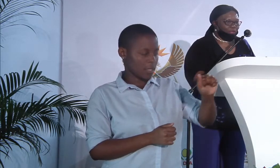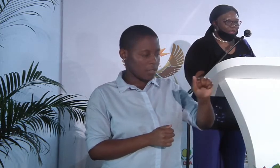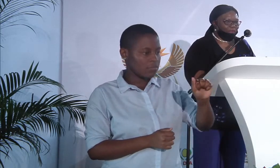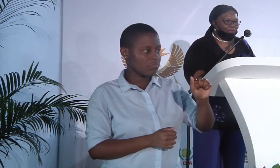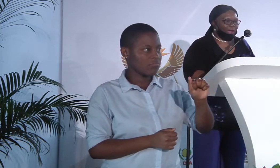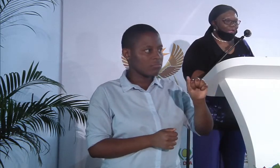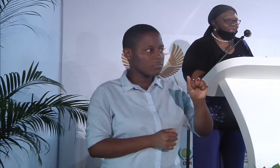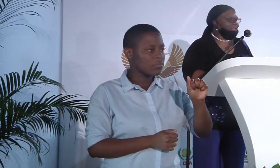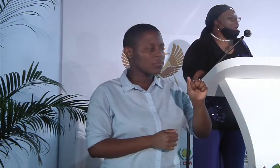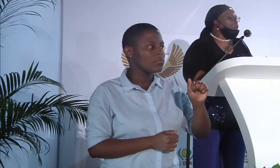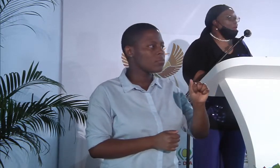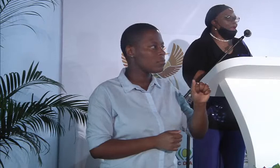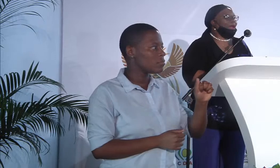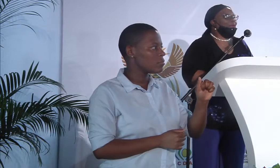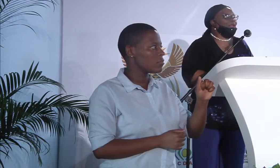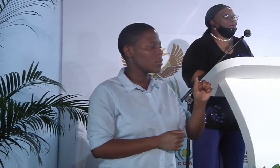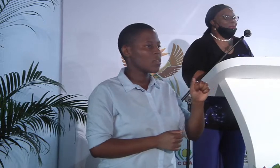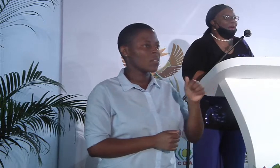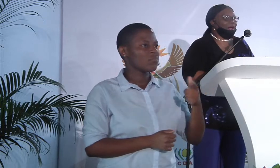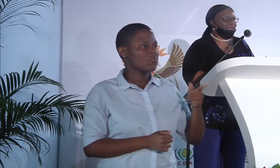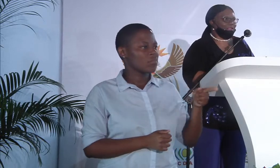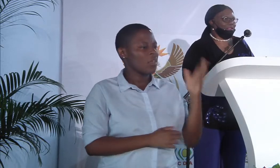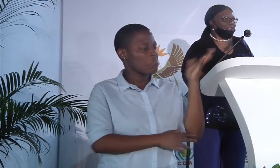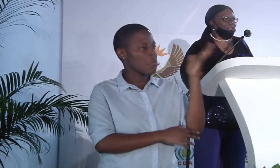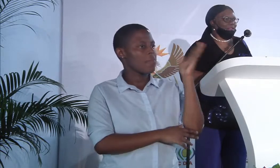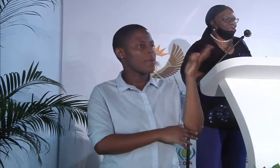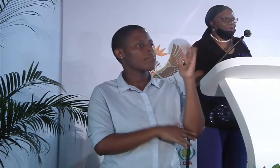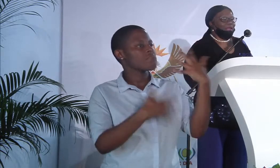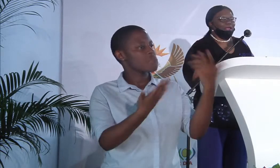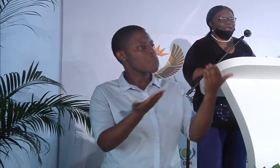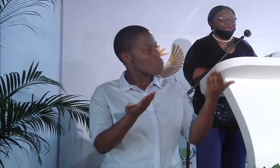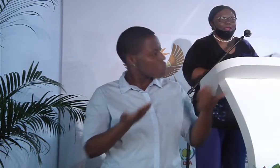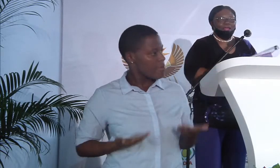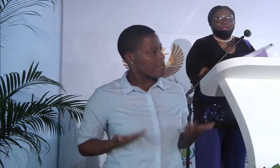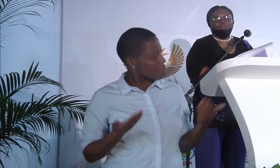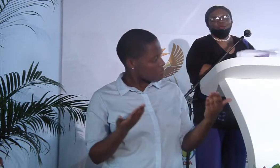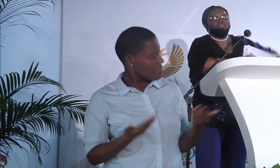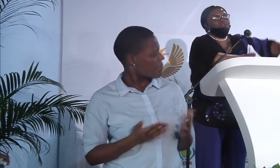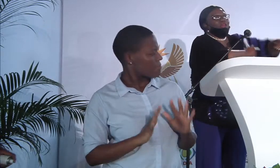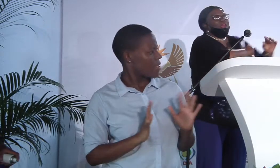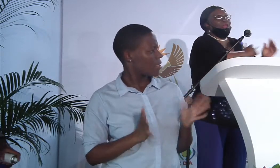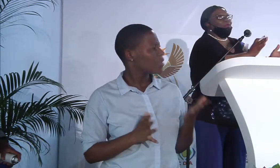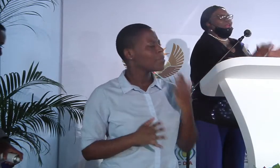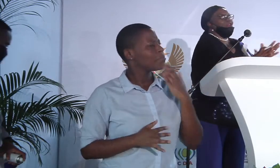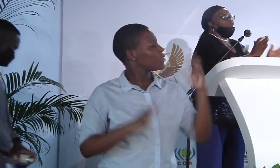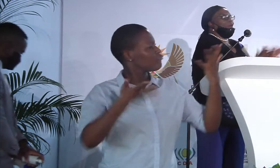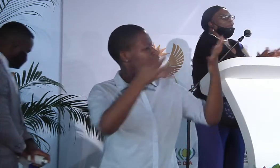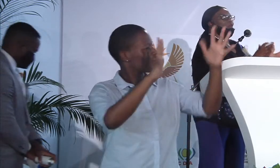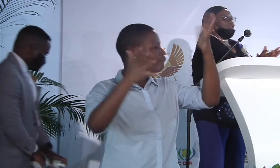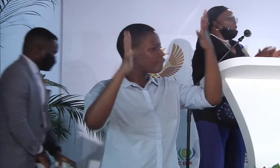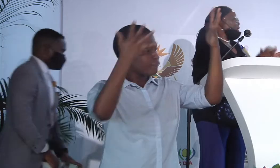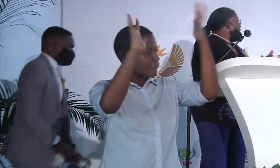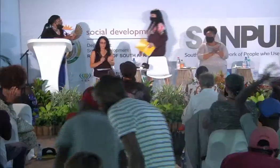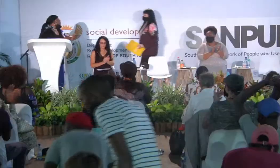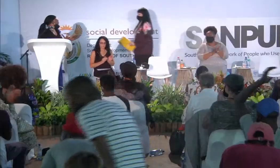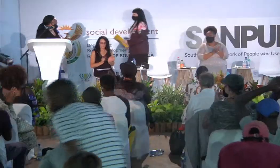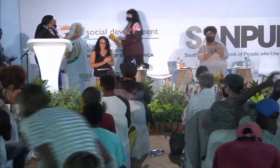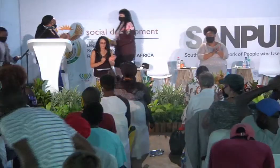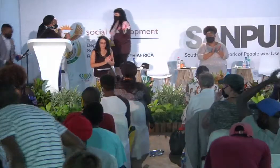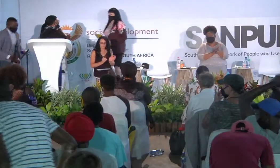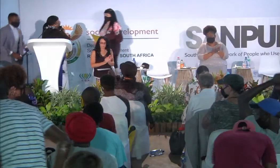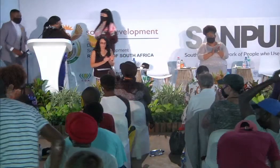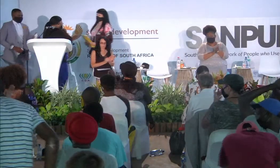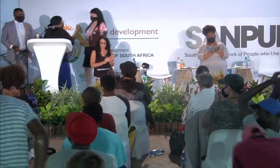to give us the welcoming remarks. Can we give her a round hand of applause, colleagues?